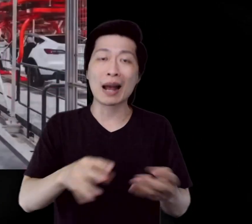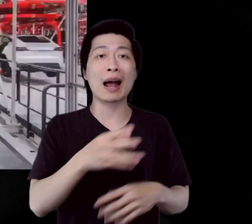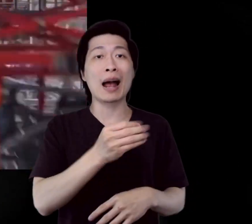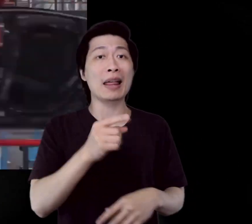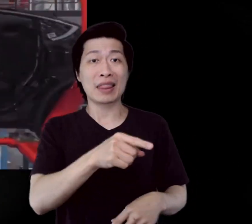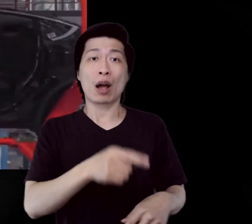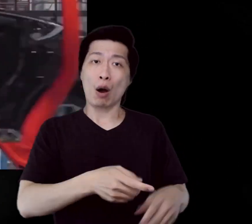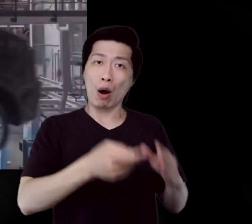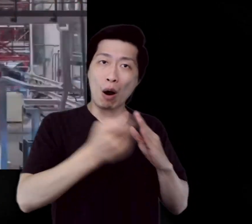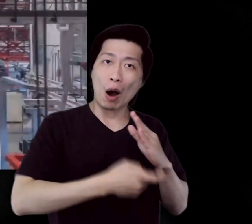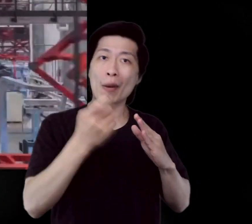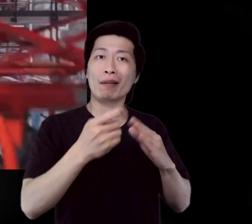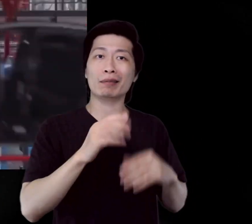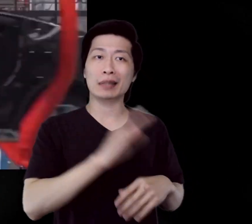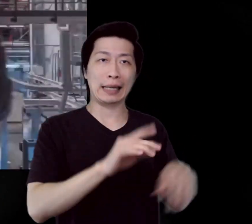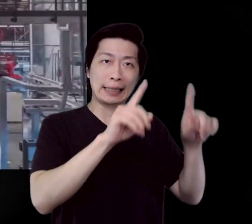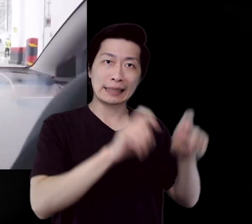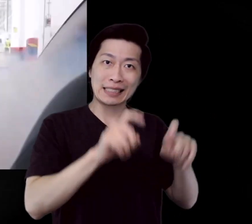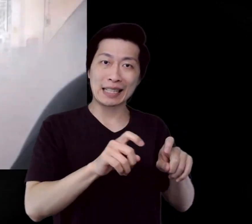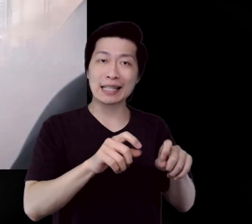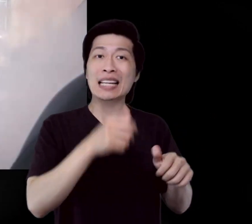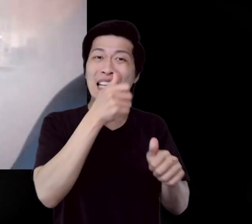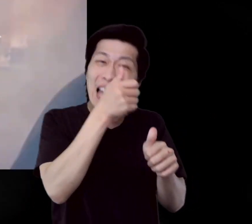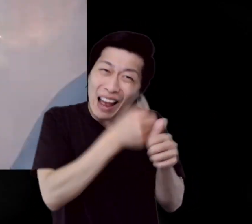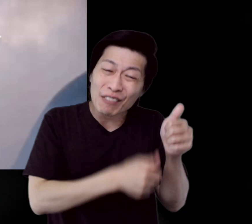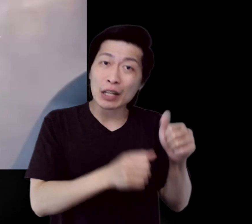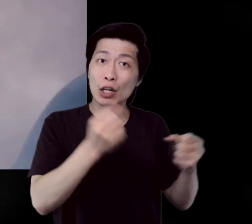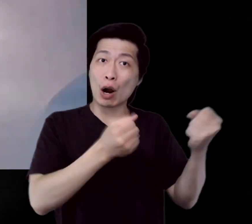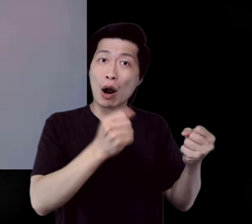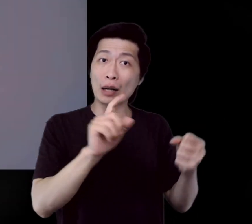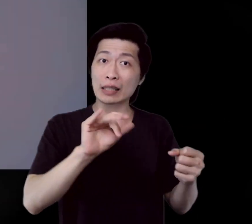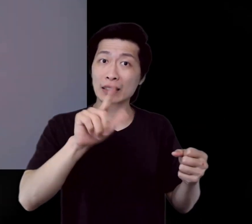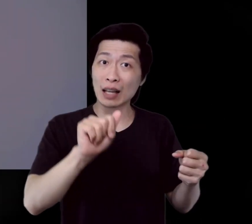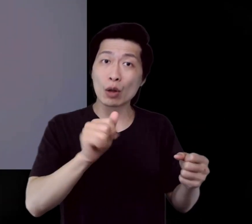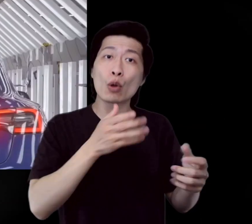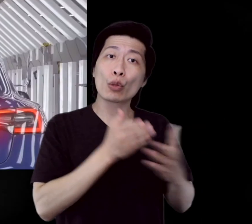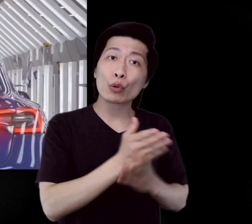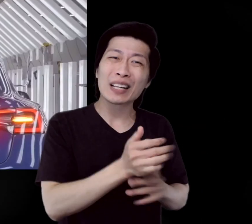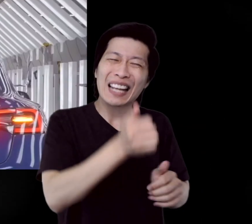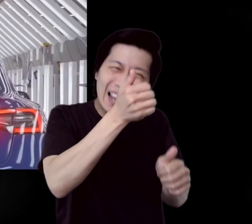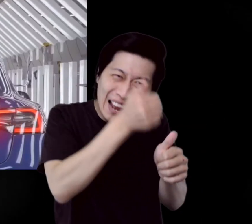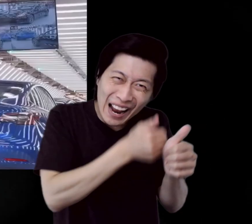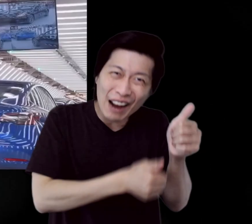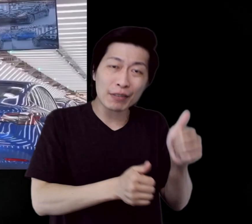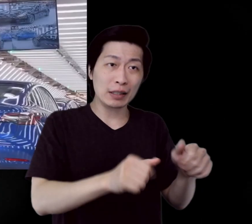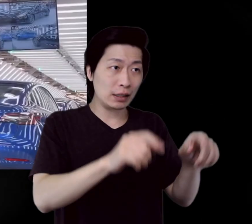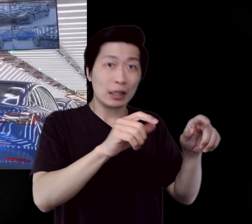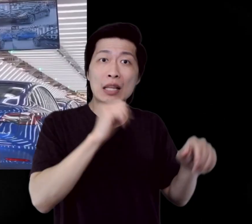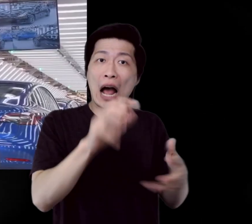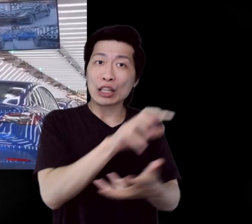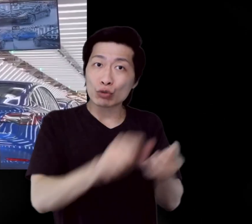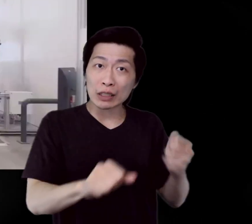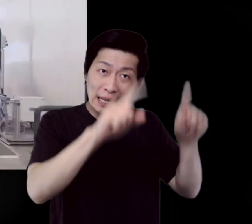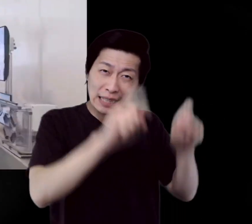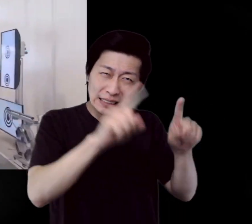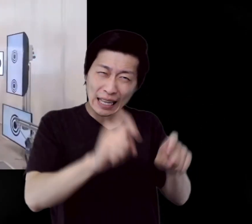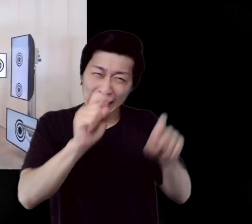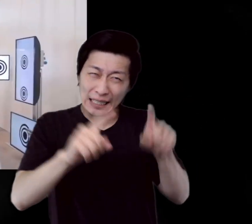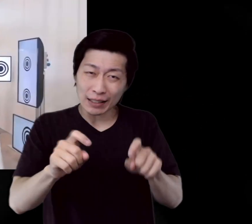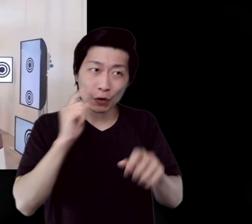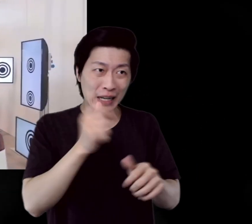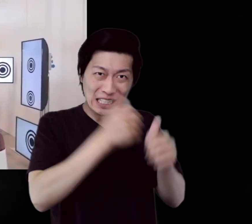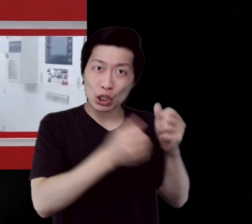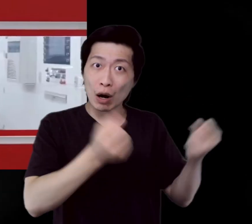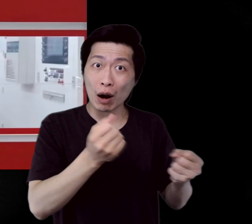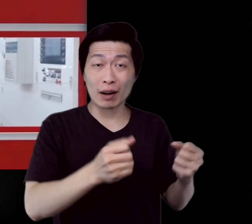further increased efficiency and output. And Tesla also automates the testing of the cars, so every car Tesla